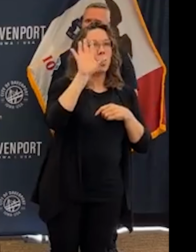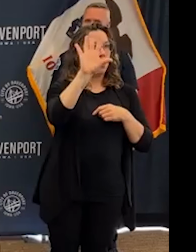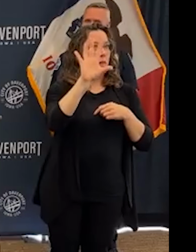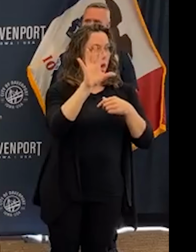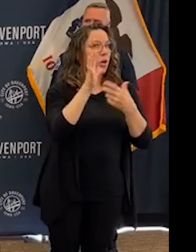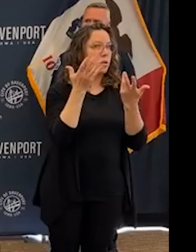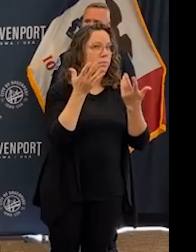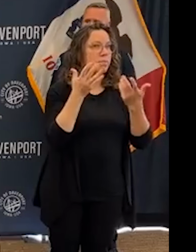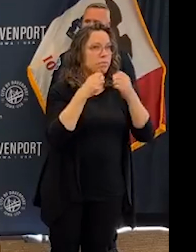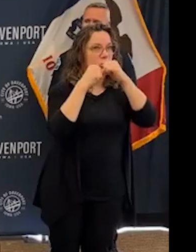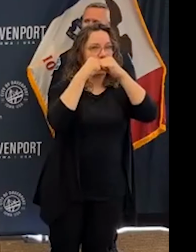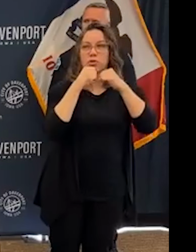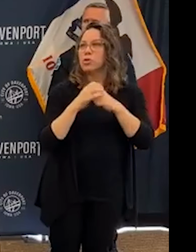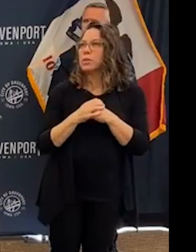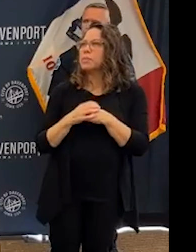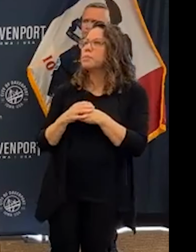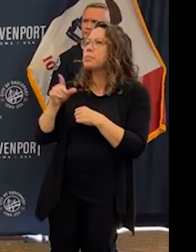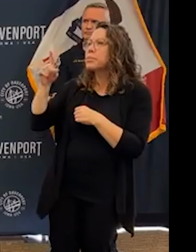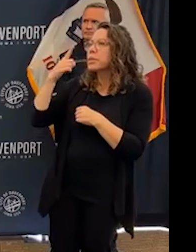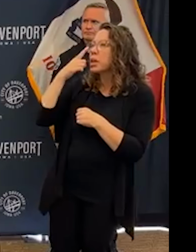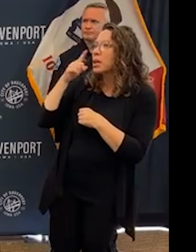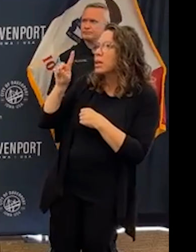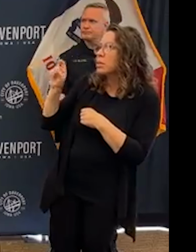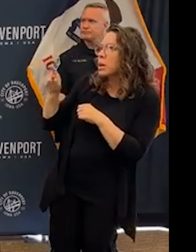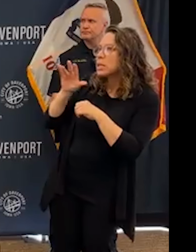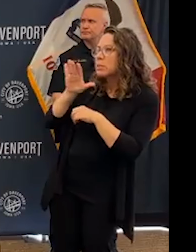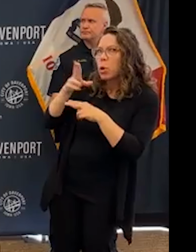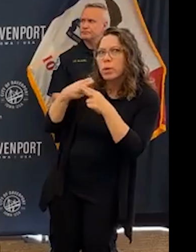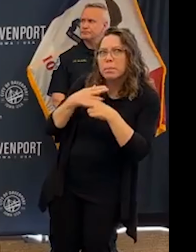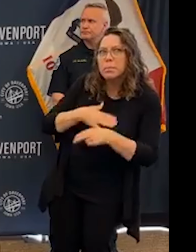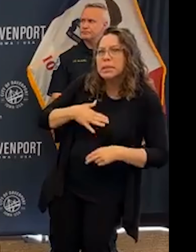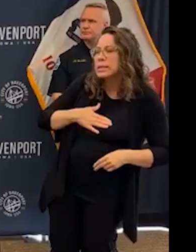your first and last name? Let's hold on, sir.